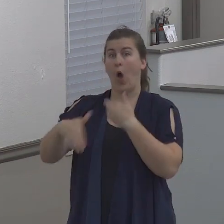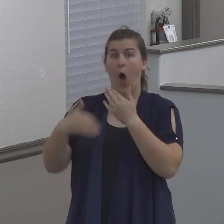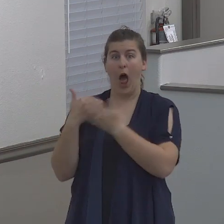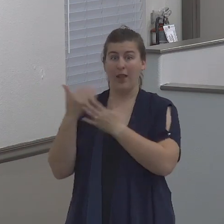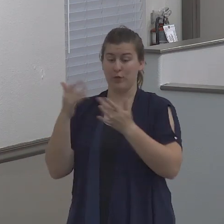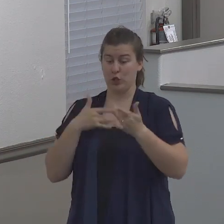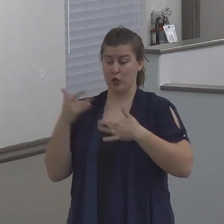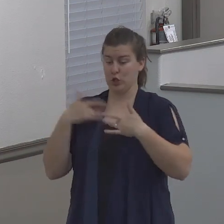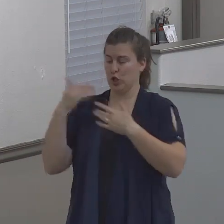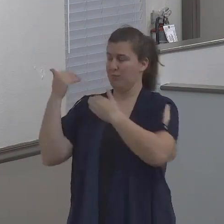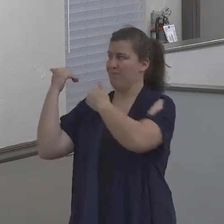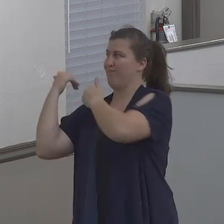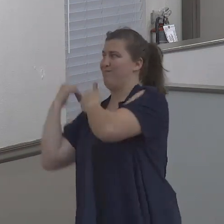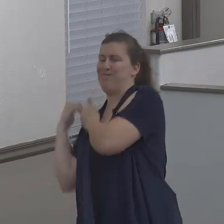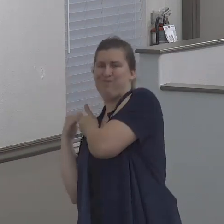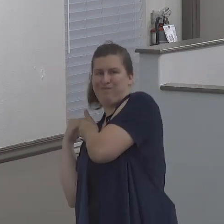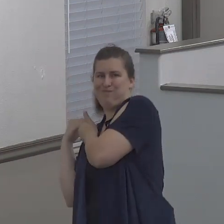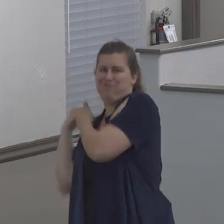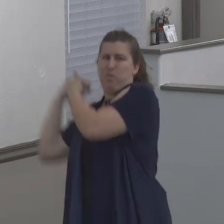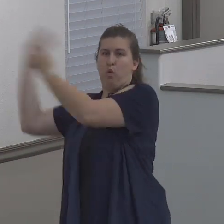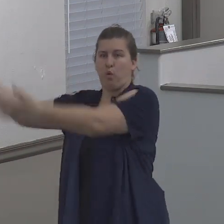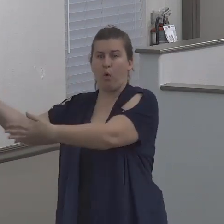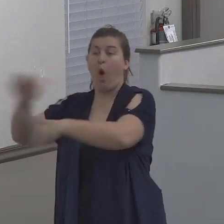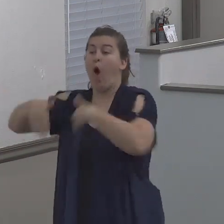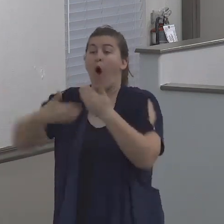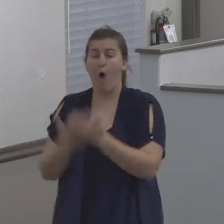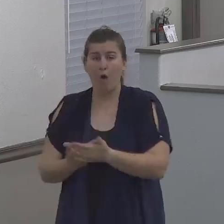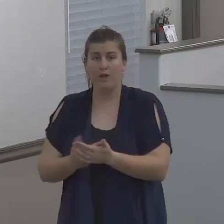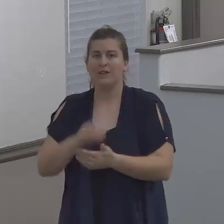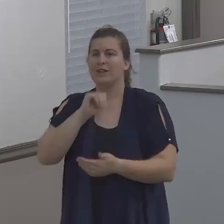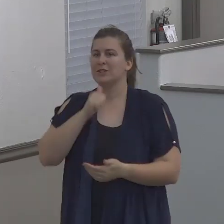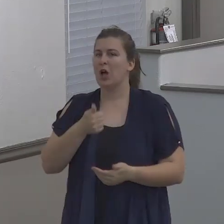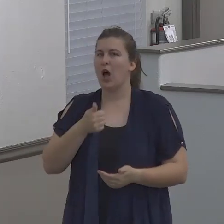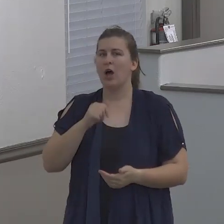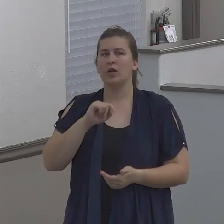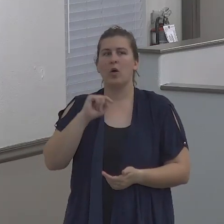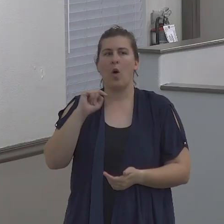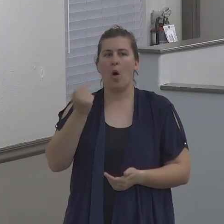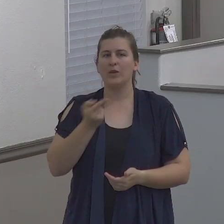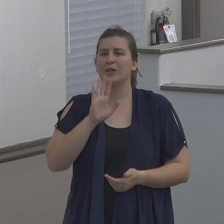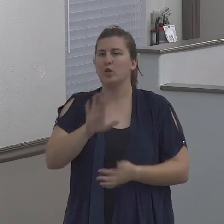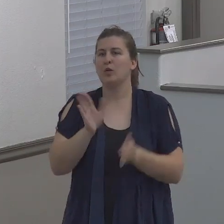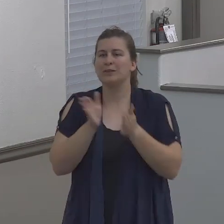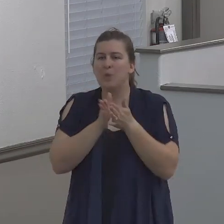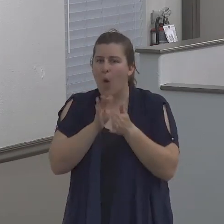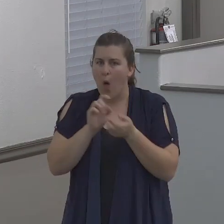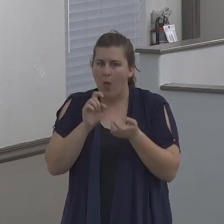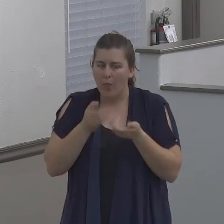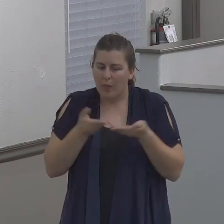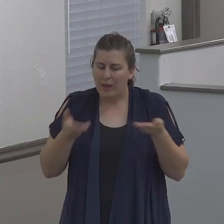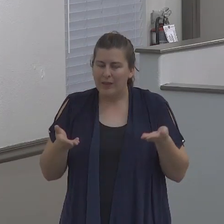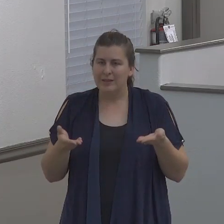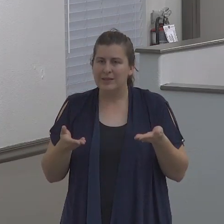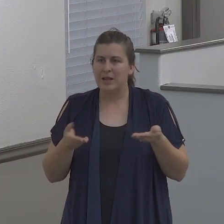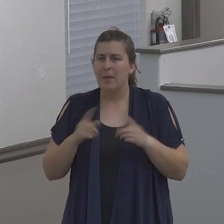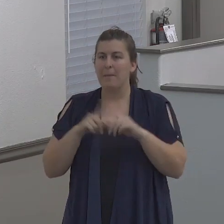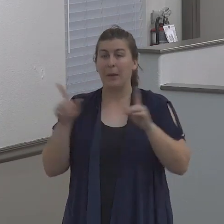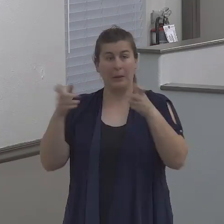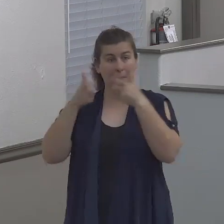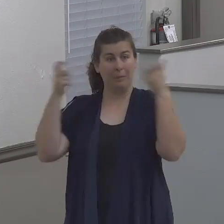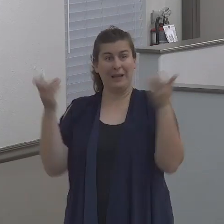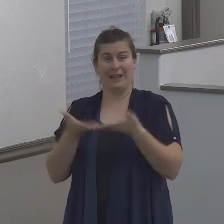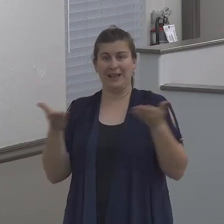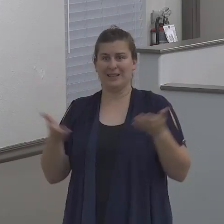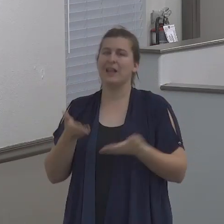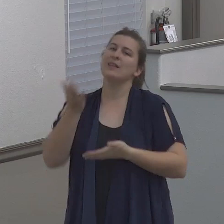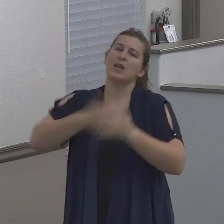And so we cast all our care. We're not supposed to keep the smallest thing, not even your keys. Now, some of you right now are praying